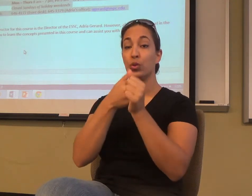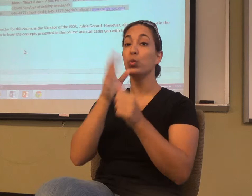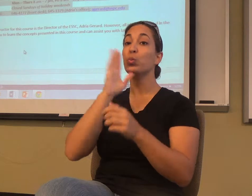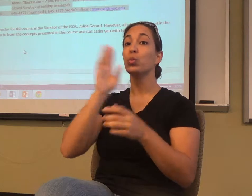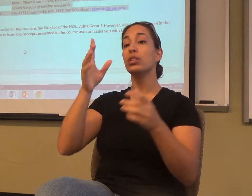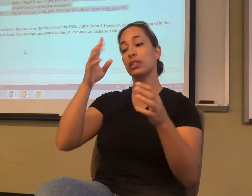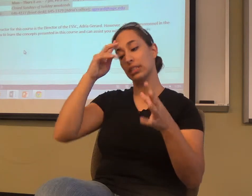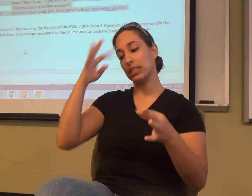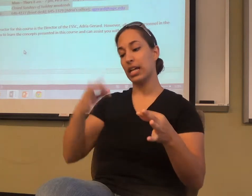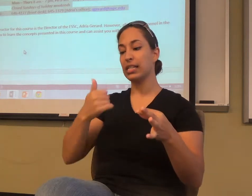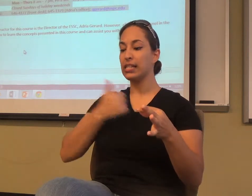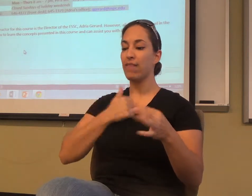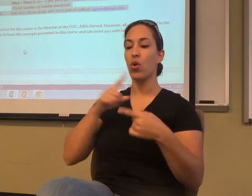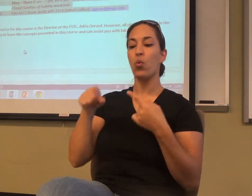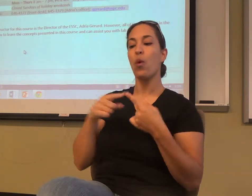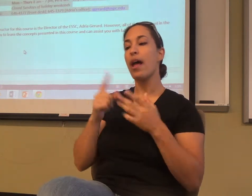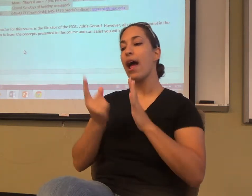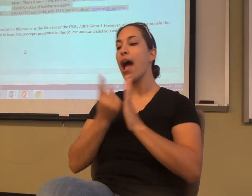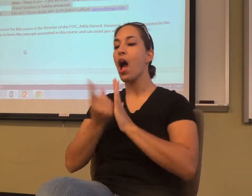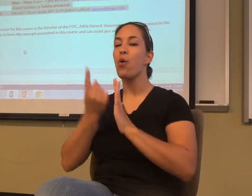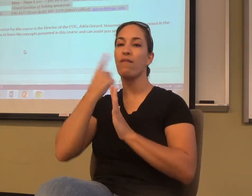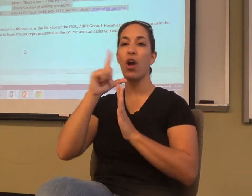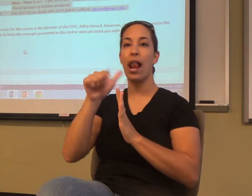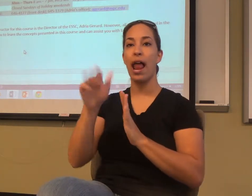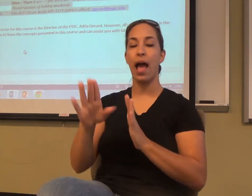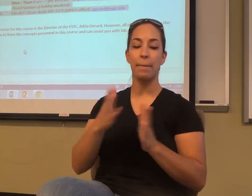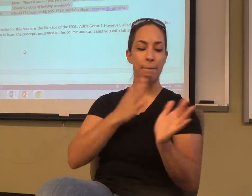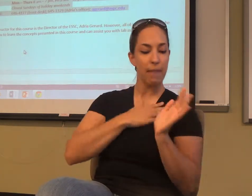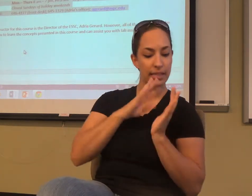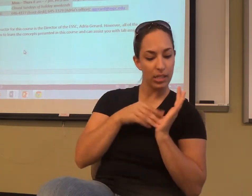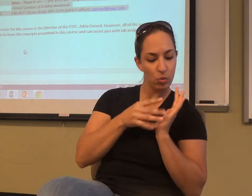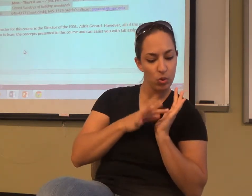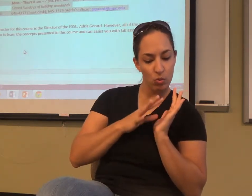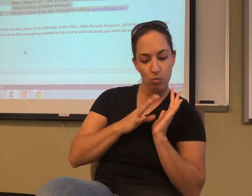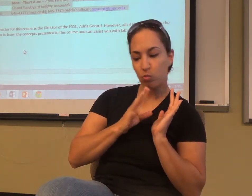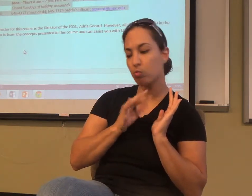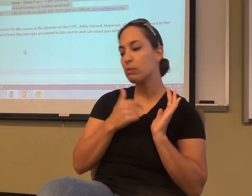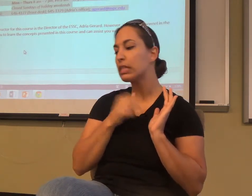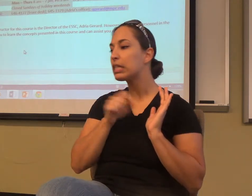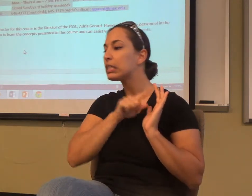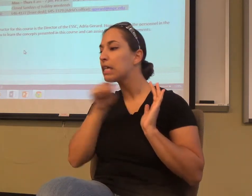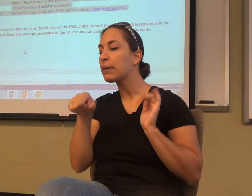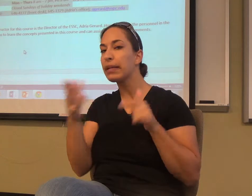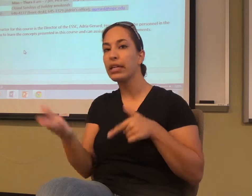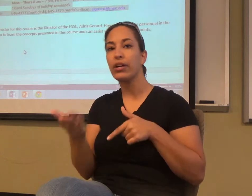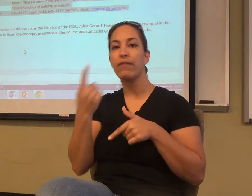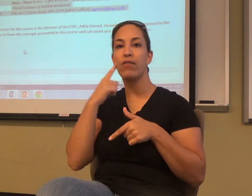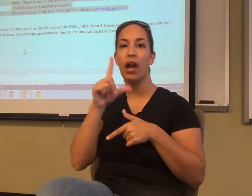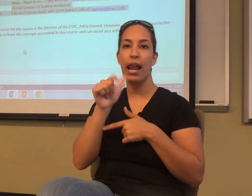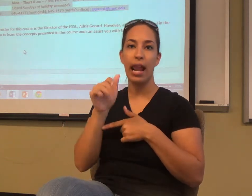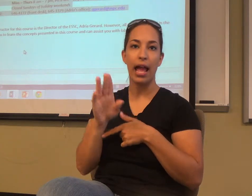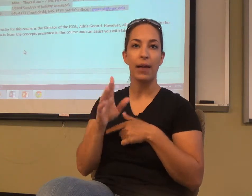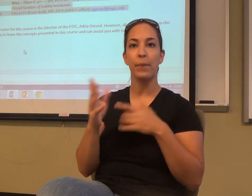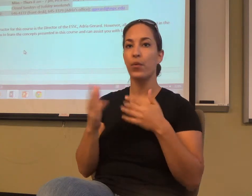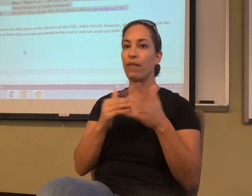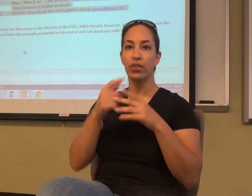schedule for lab. You find those pockets in your schedule that you're available to complete your lab assignments. Make sure that we're open during those